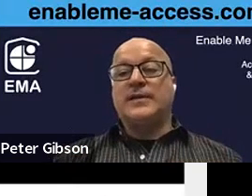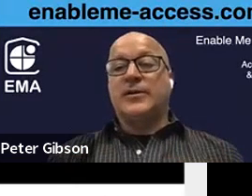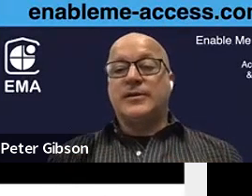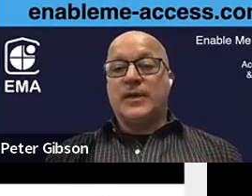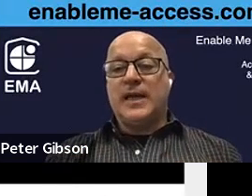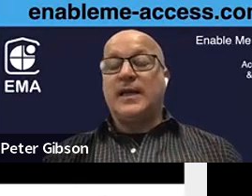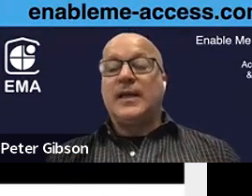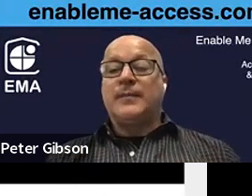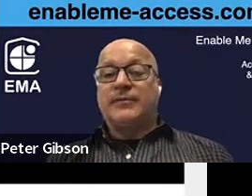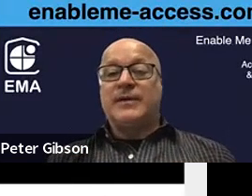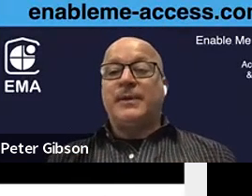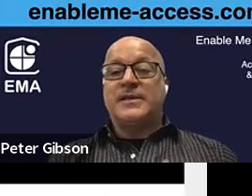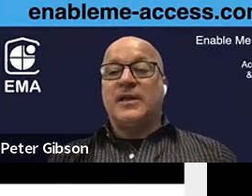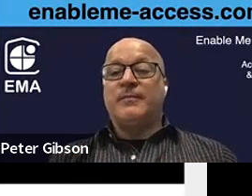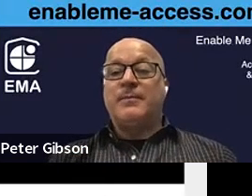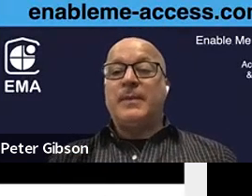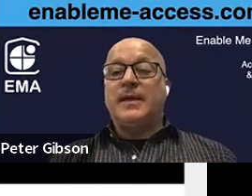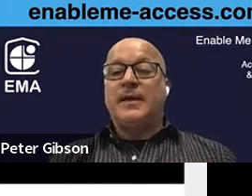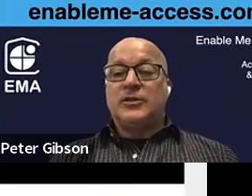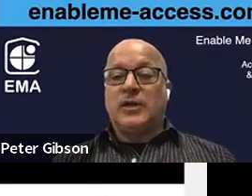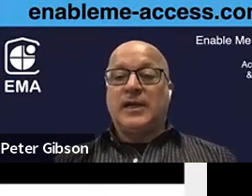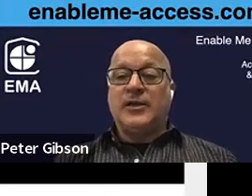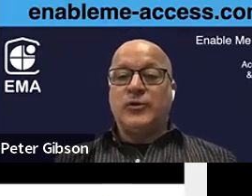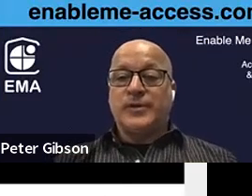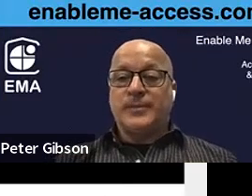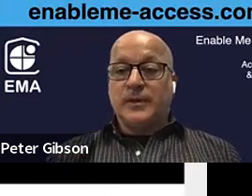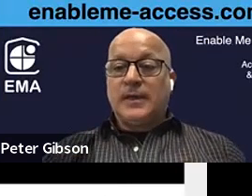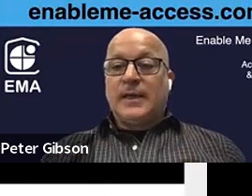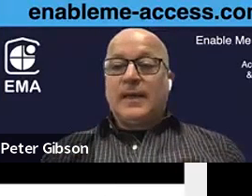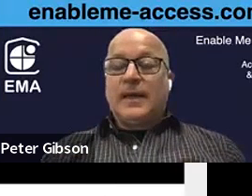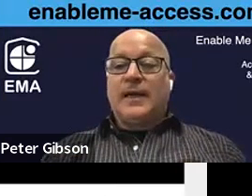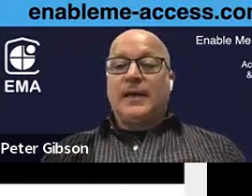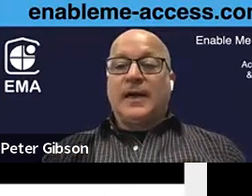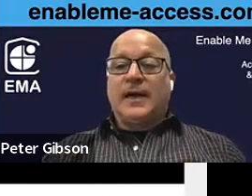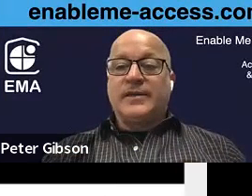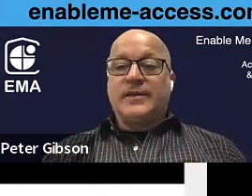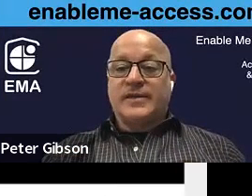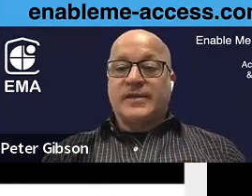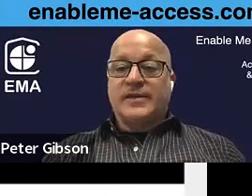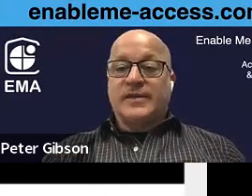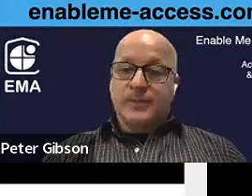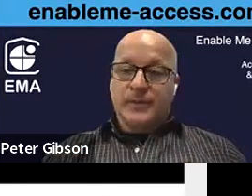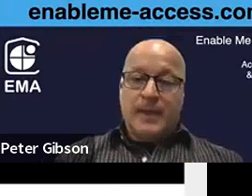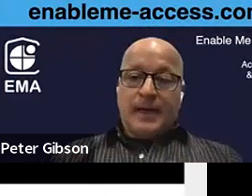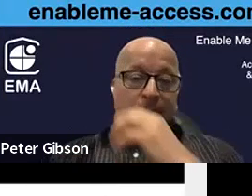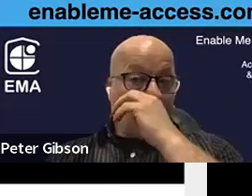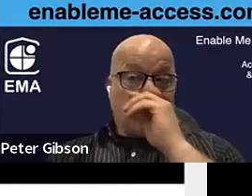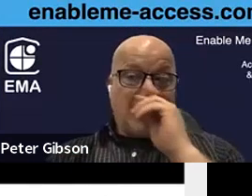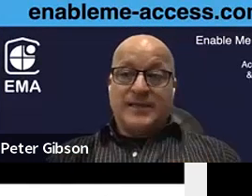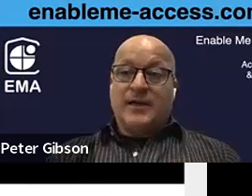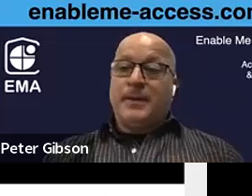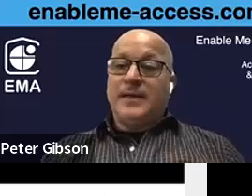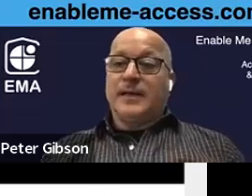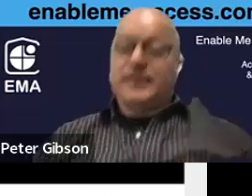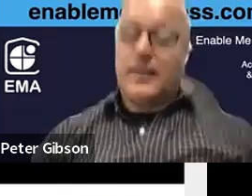there is a ramp, I don't need to deal with that, so it's okay. But the ramp itself may be totally unusable, unsafe and unusable, and in which